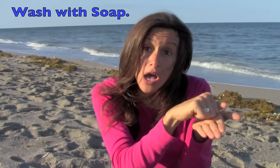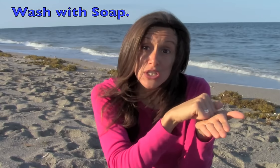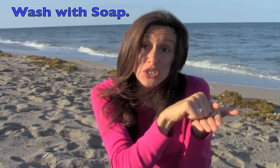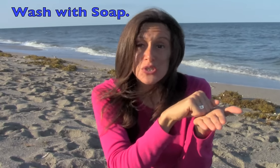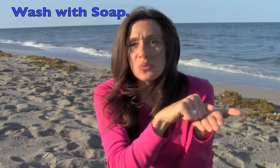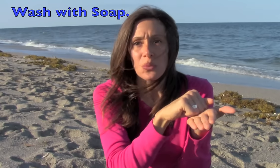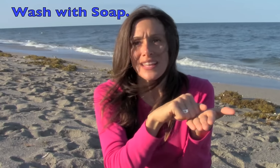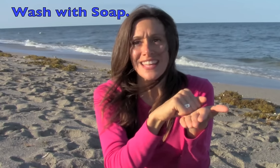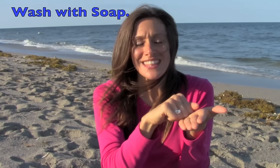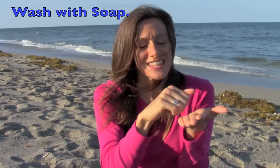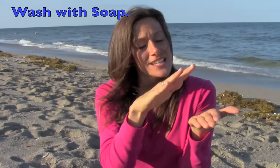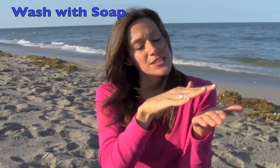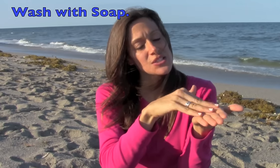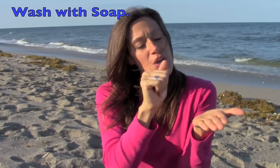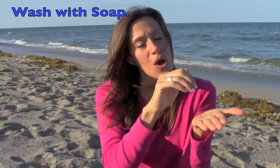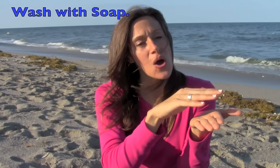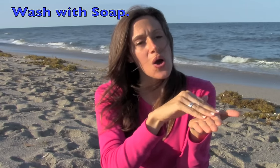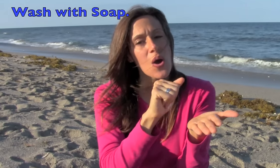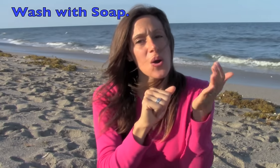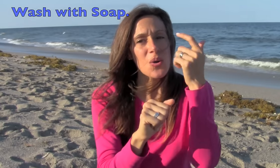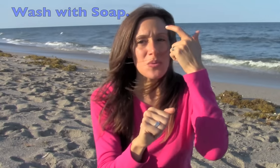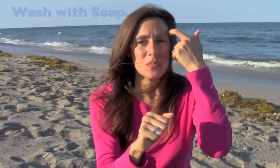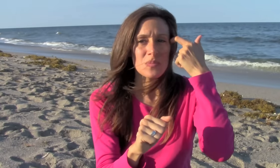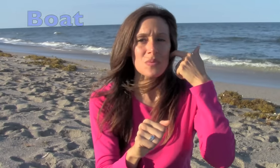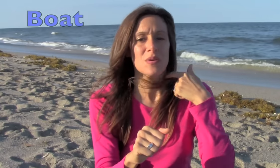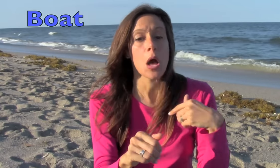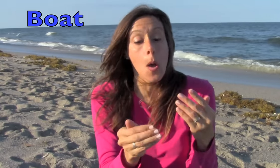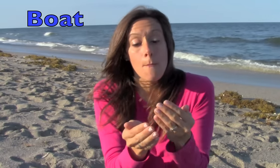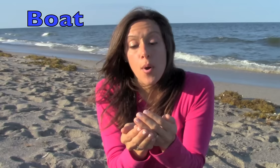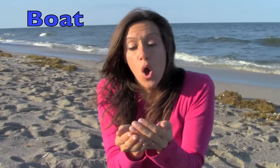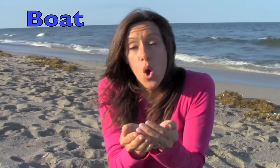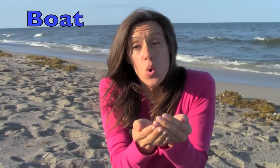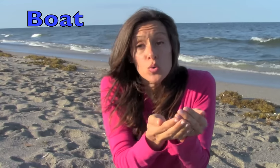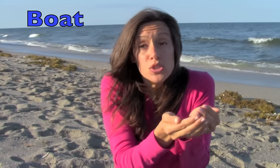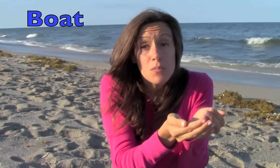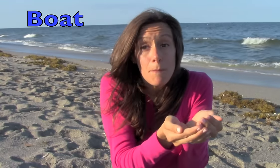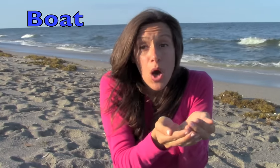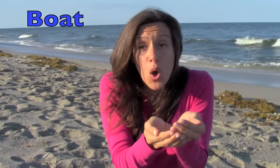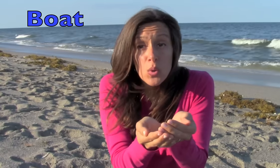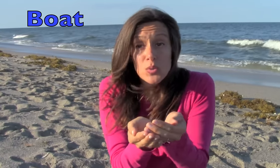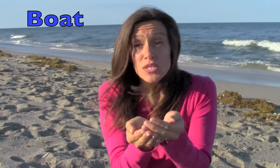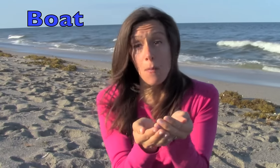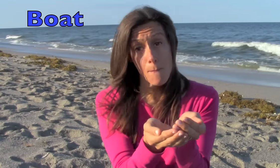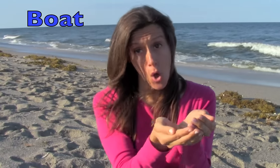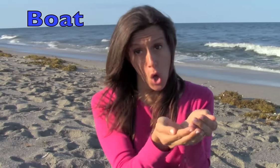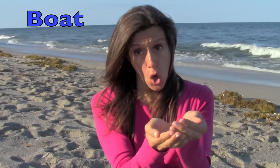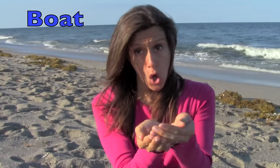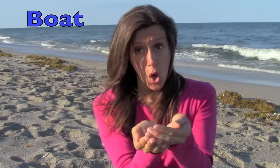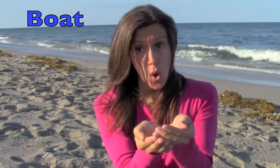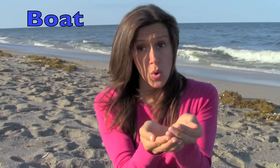Wash with soap. Boat, boat,